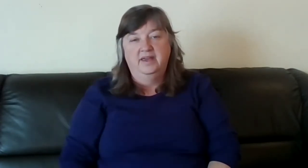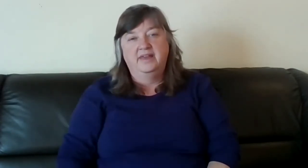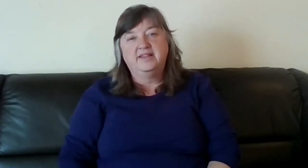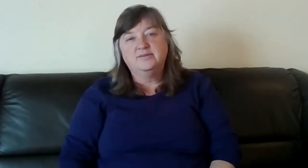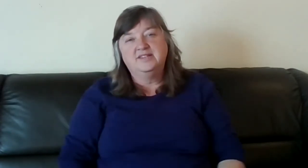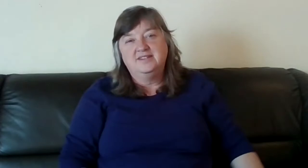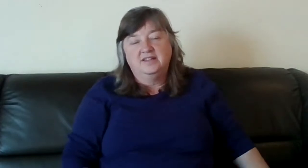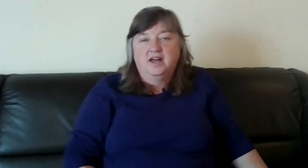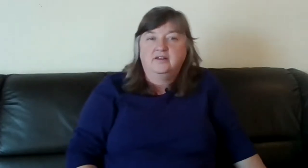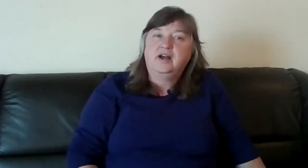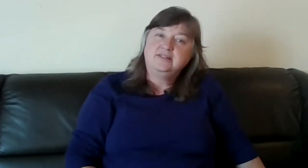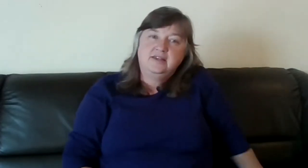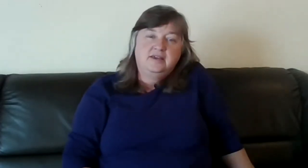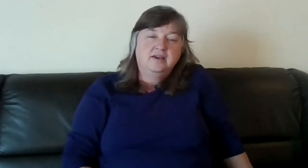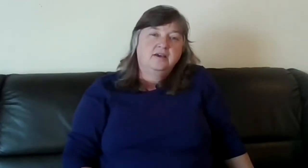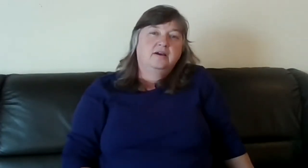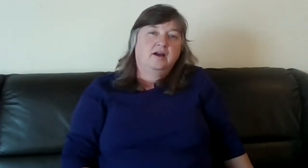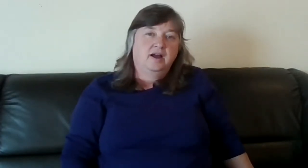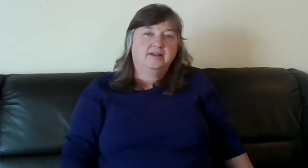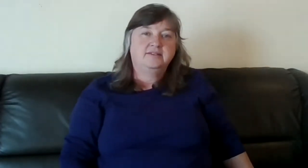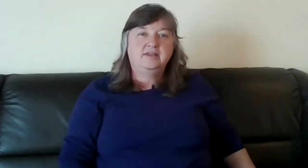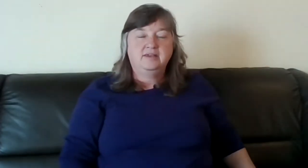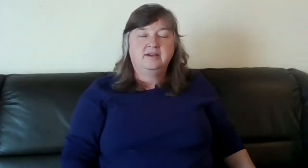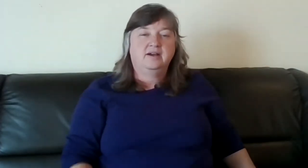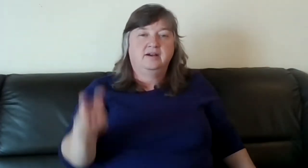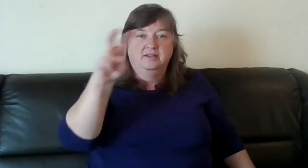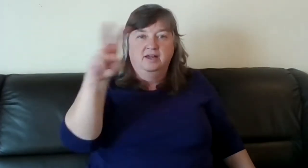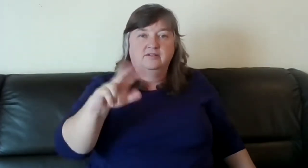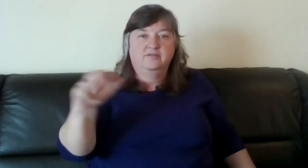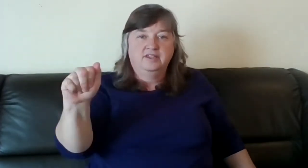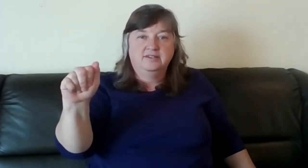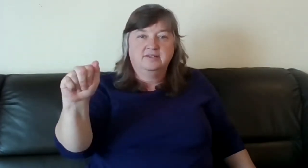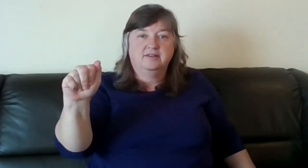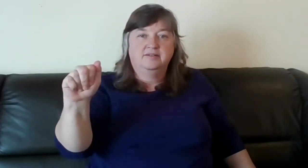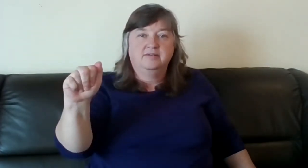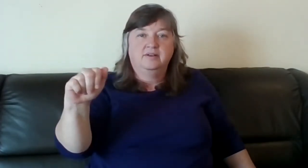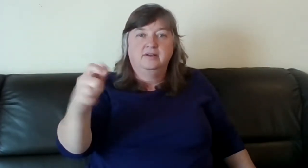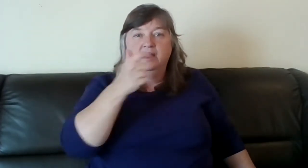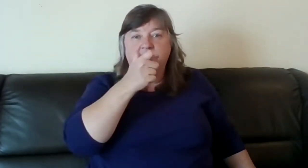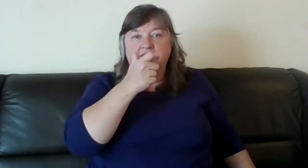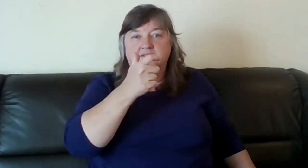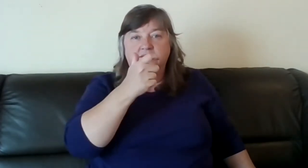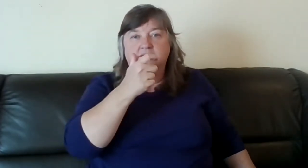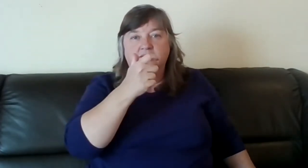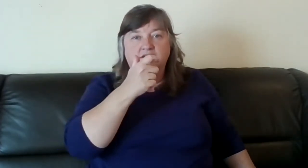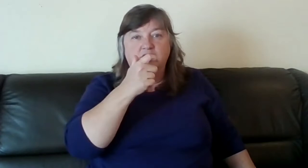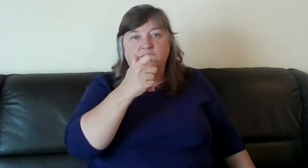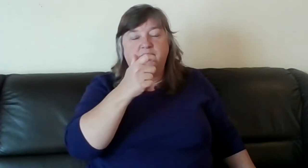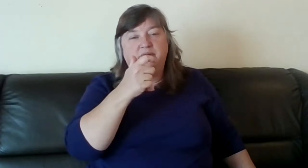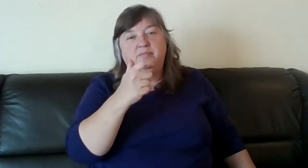And that's what I see a lot of. I see a lot of this and this. But people,